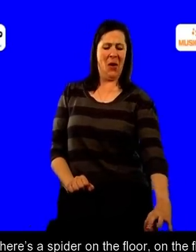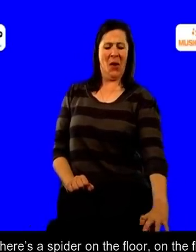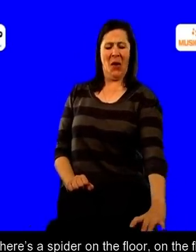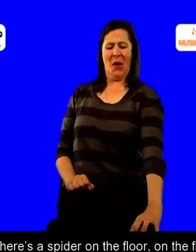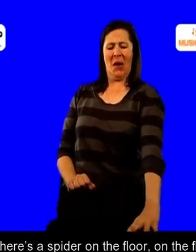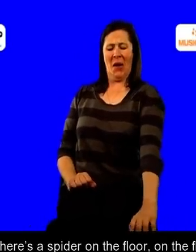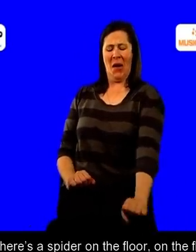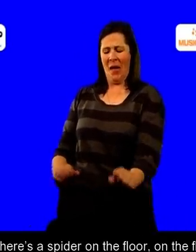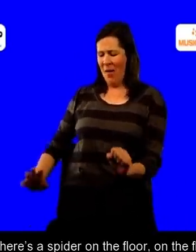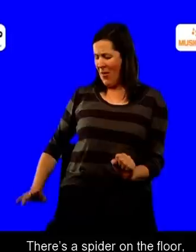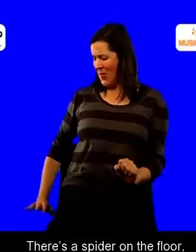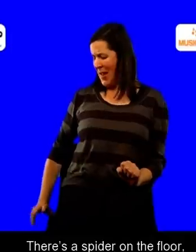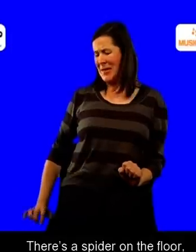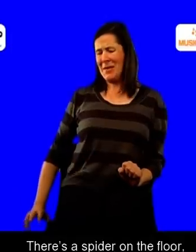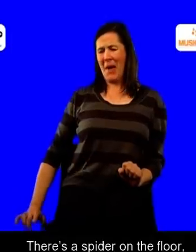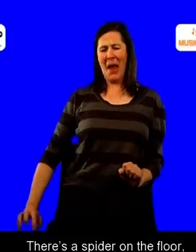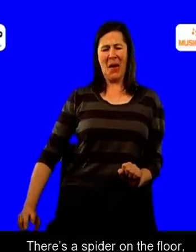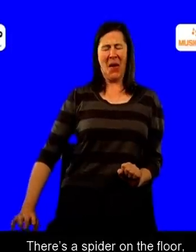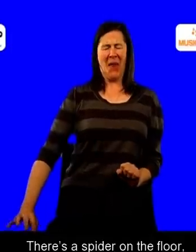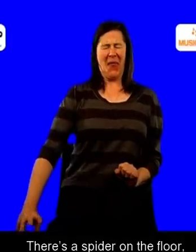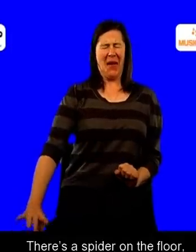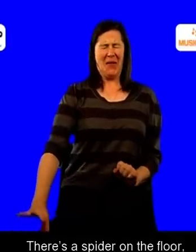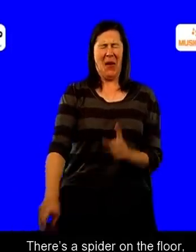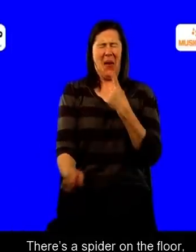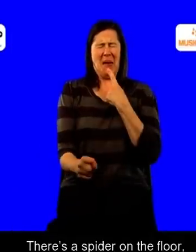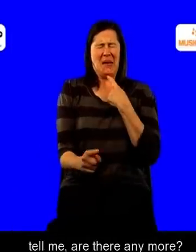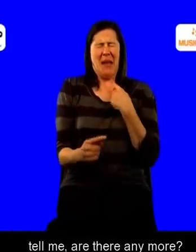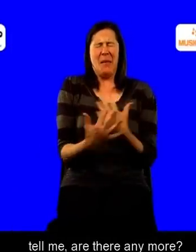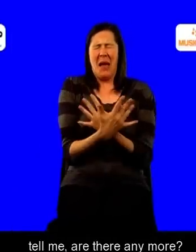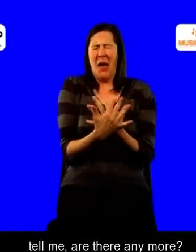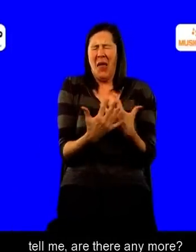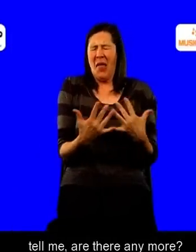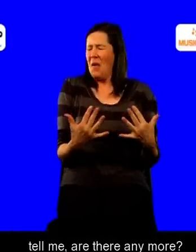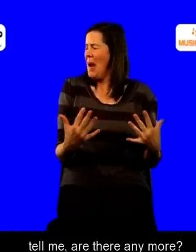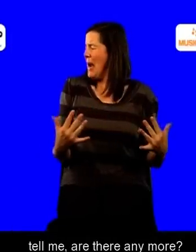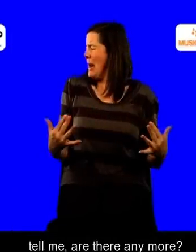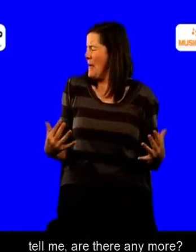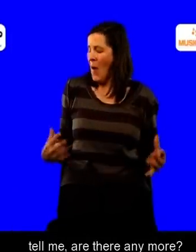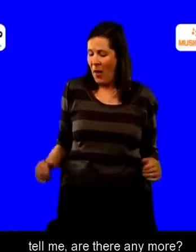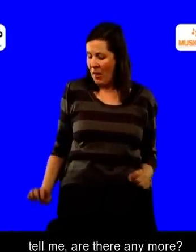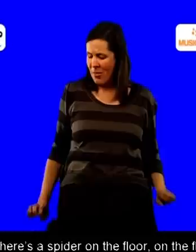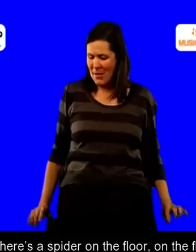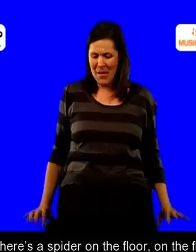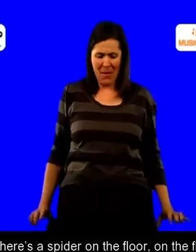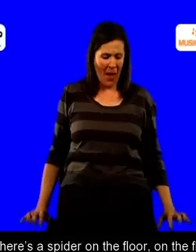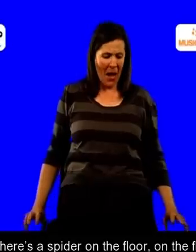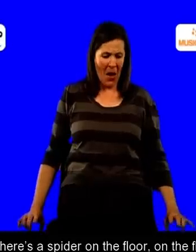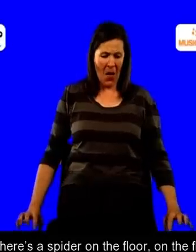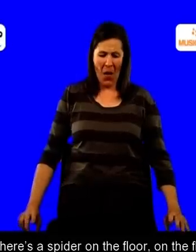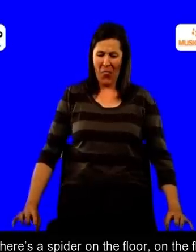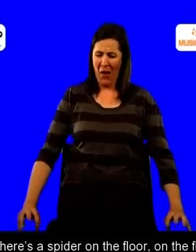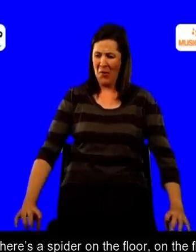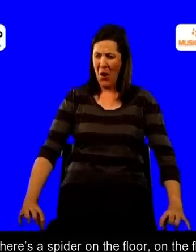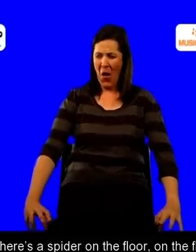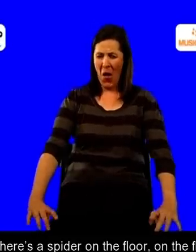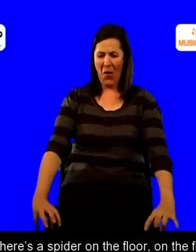the floor There's a spider on the floor, tell me are there any more There's a spider